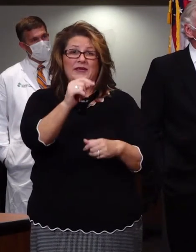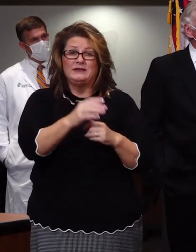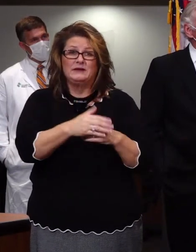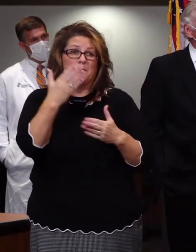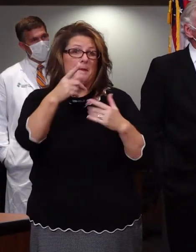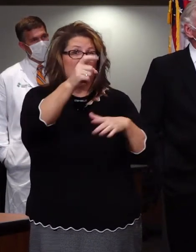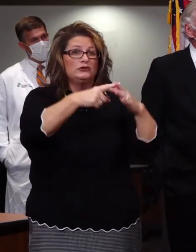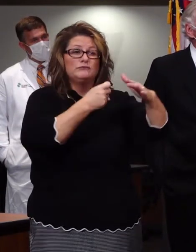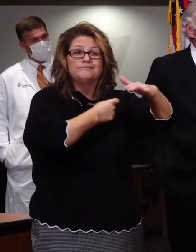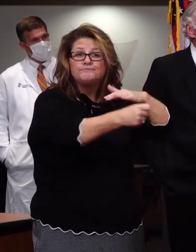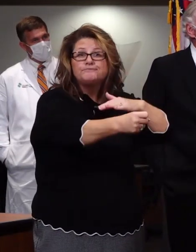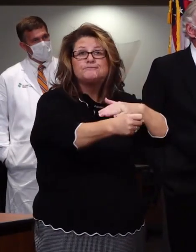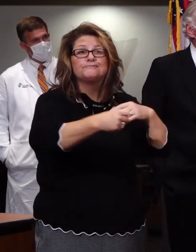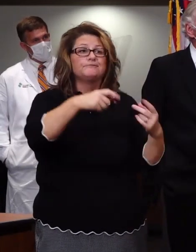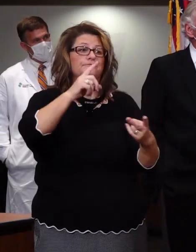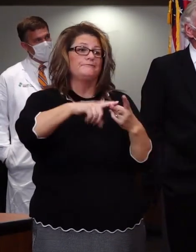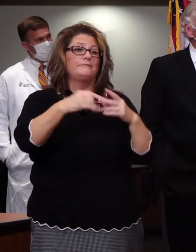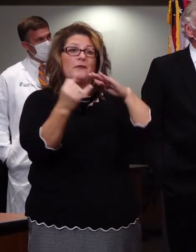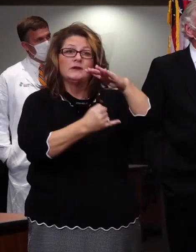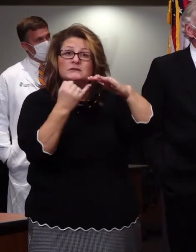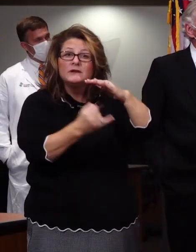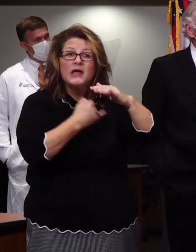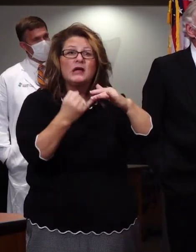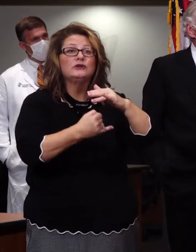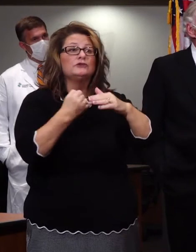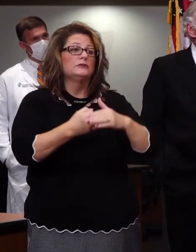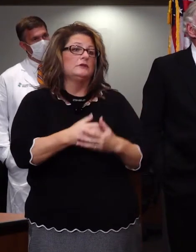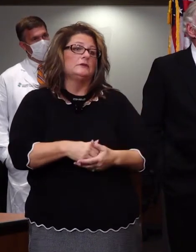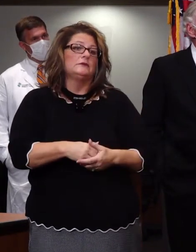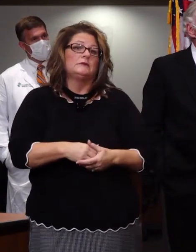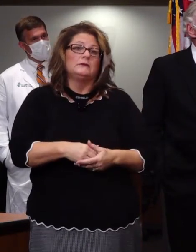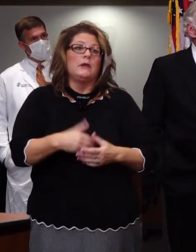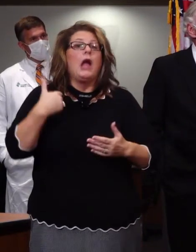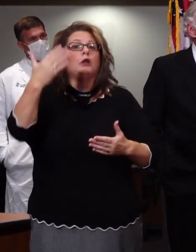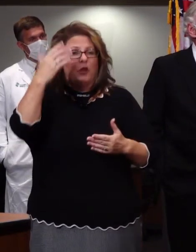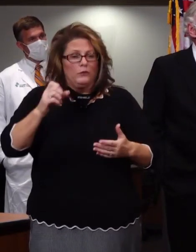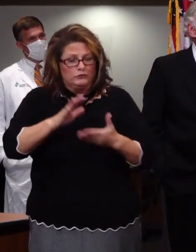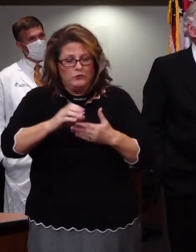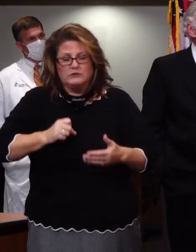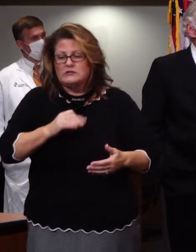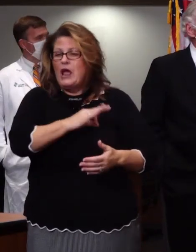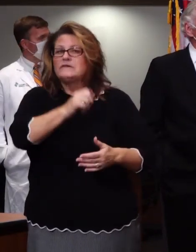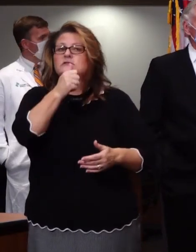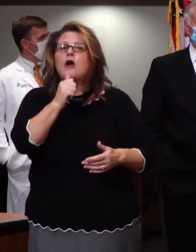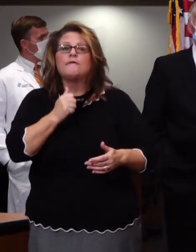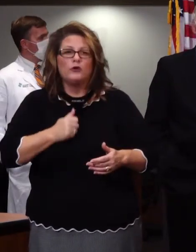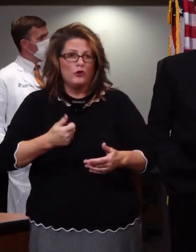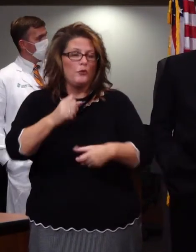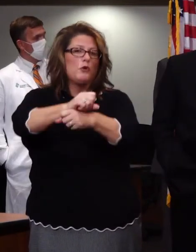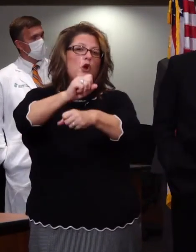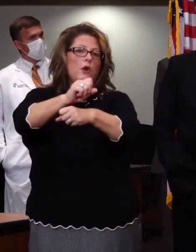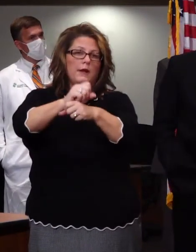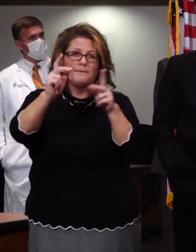to go into quarantine, we recognize that that puts an impact on school staff and on the workforce as a whole.